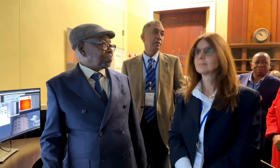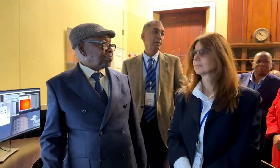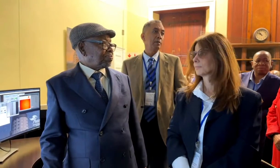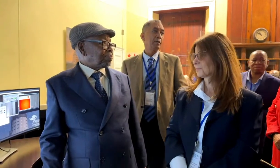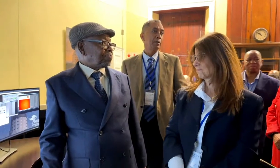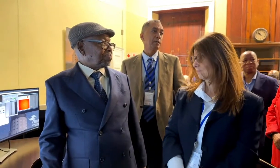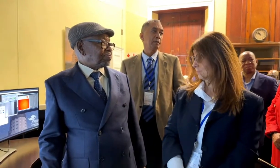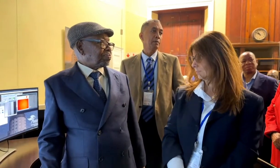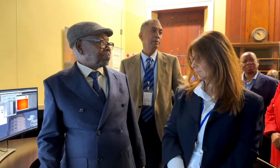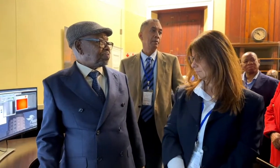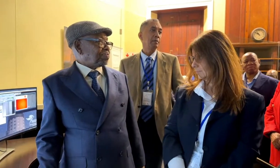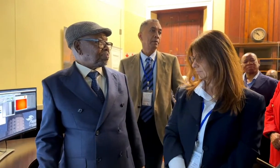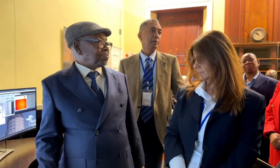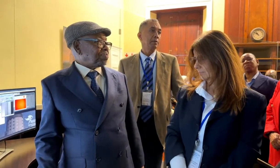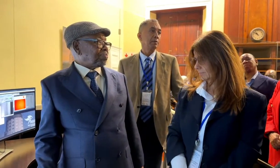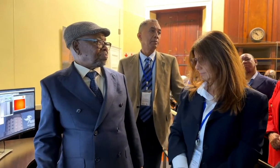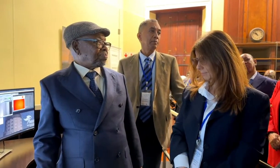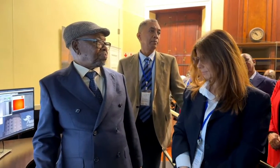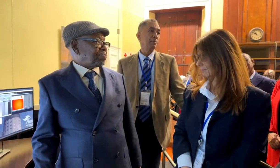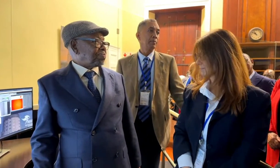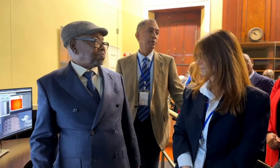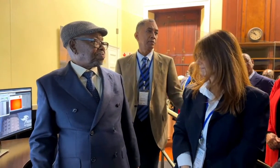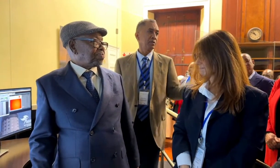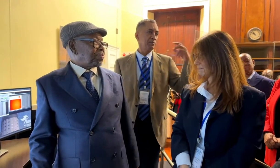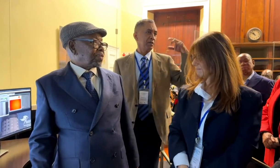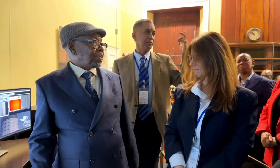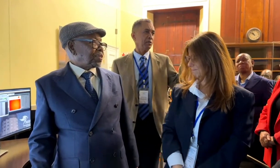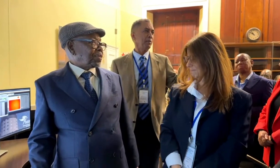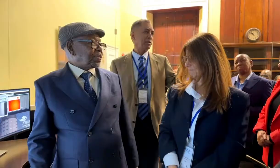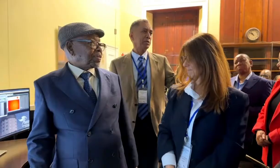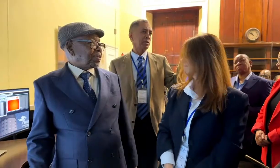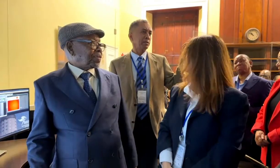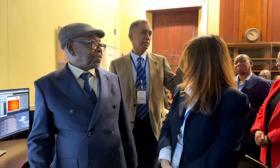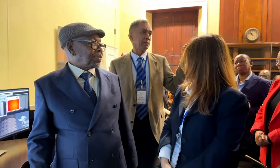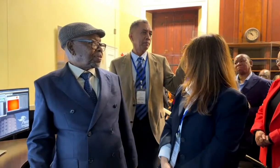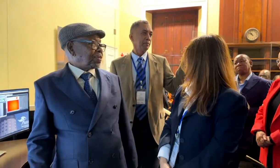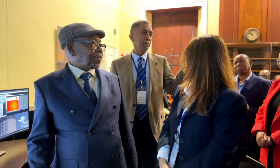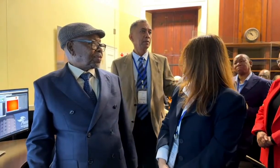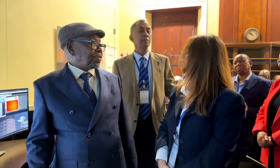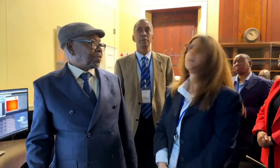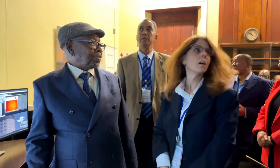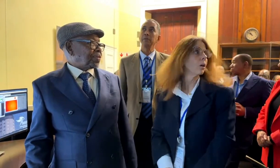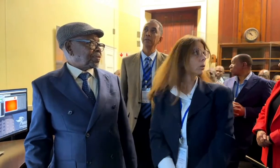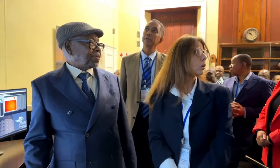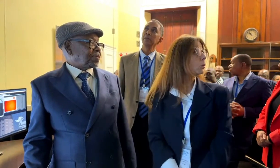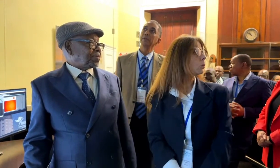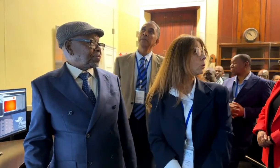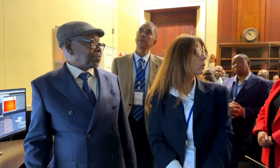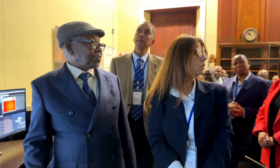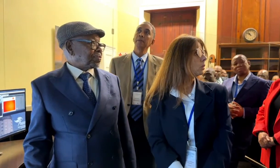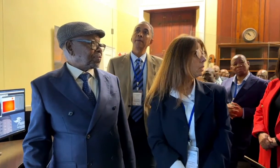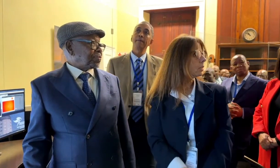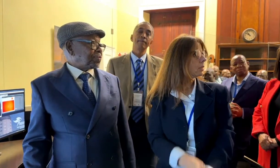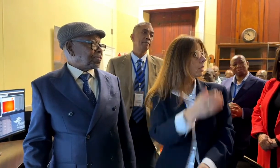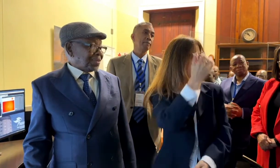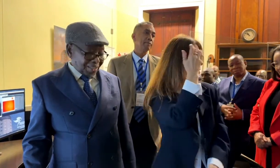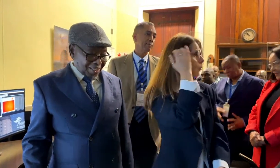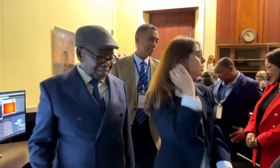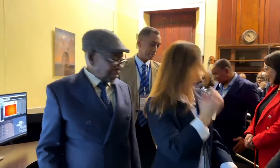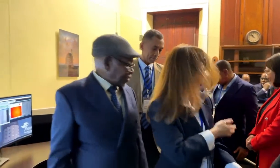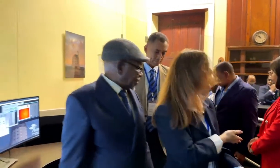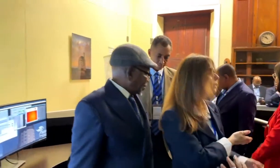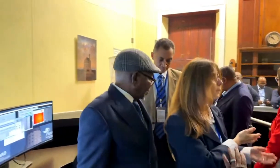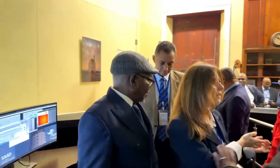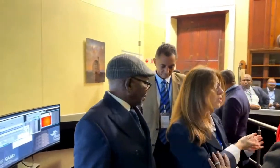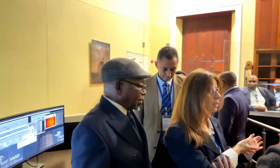it remotely from Yeah. a remote room here. Yeah. Because it's set to Manchester. Yeah. Yeah. I think we need to keep moving. So